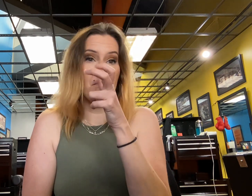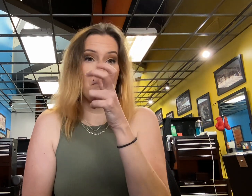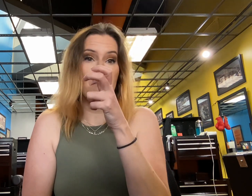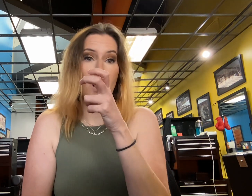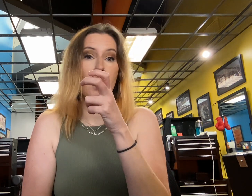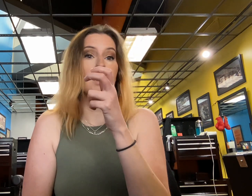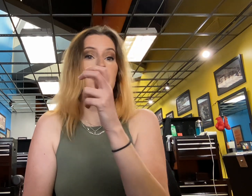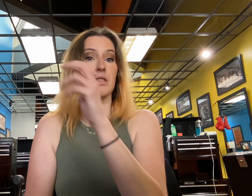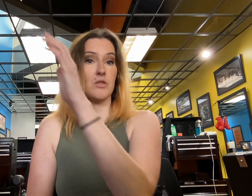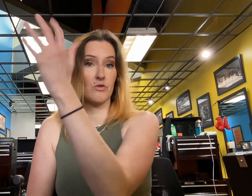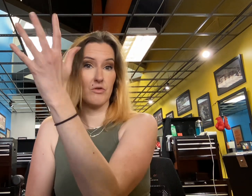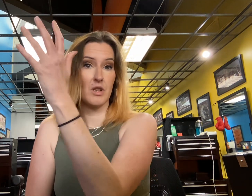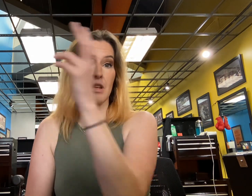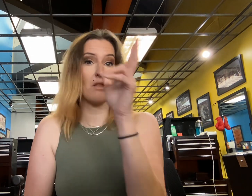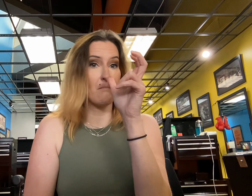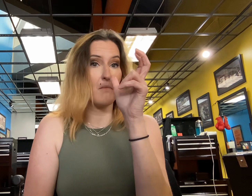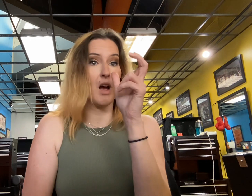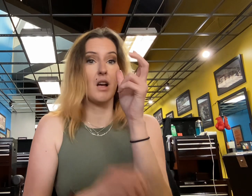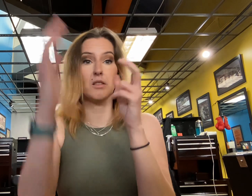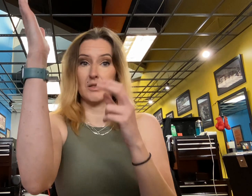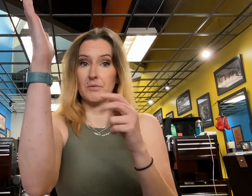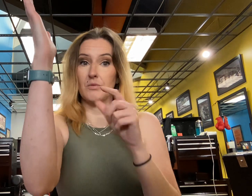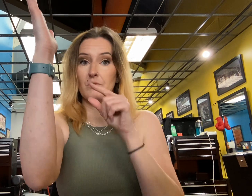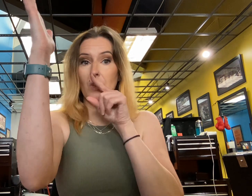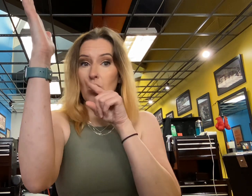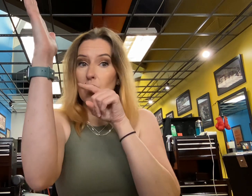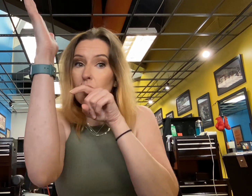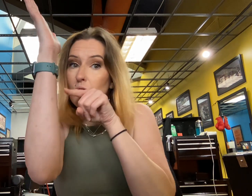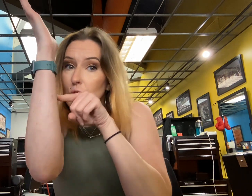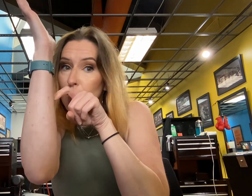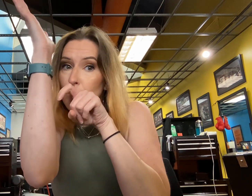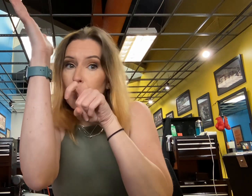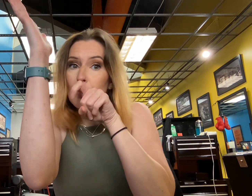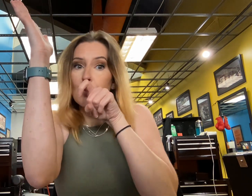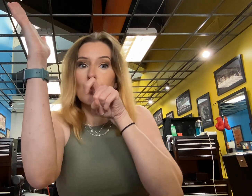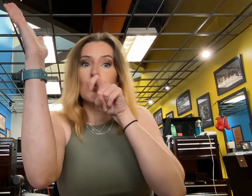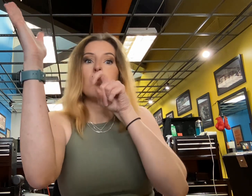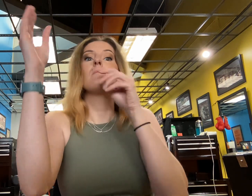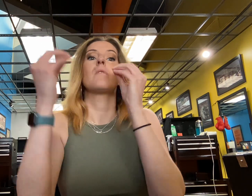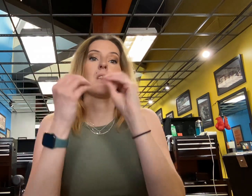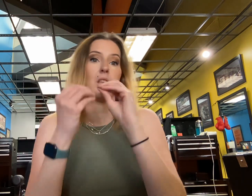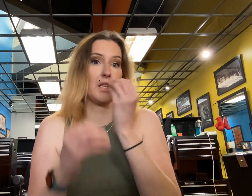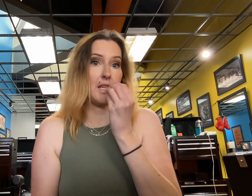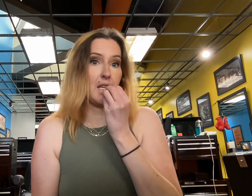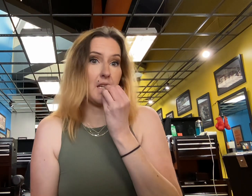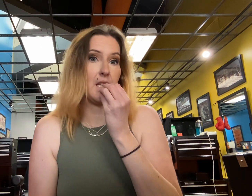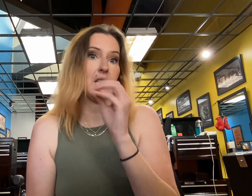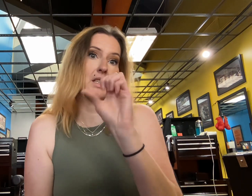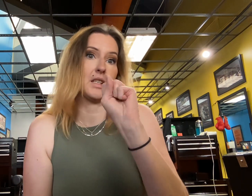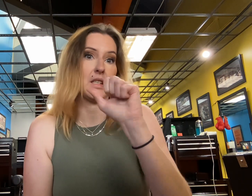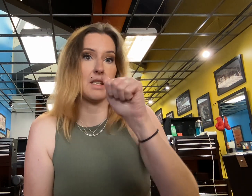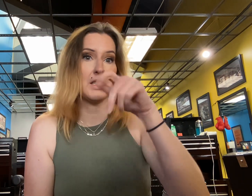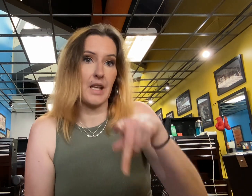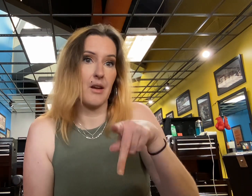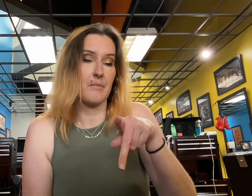Also, their poo is basically sugar water. That can lead to something called sooty mold, which